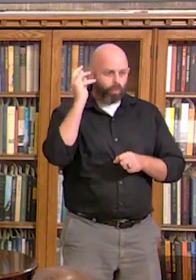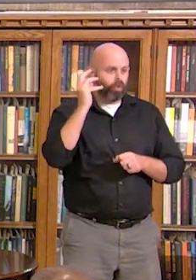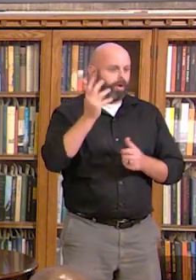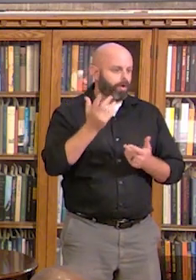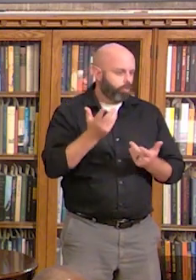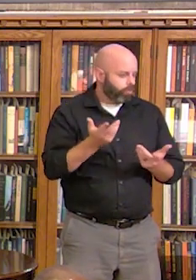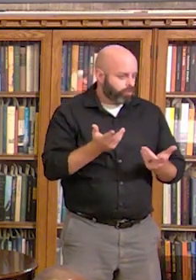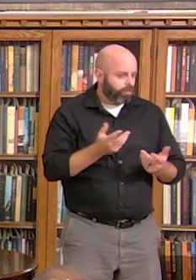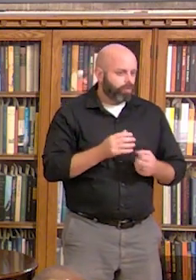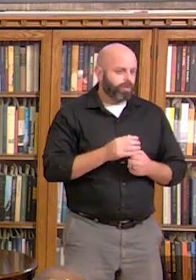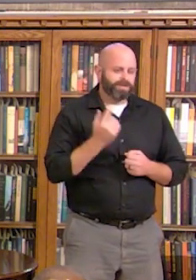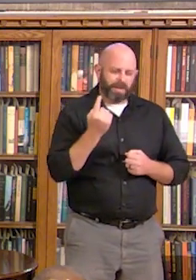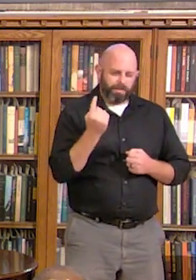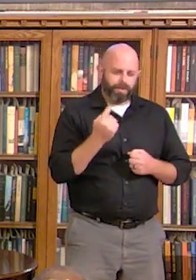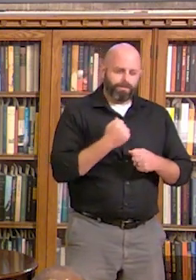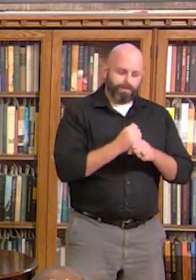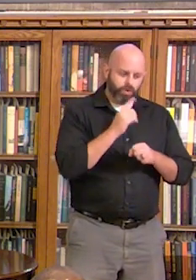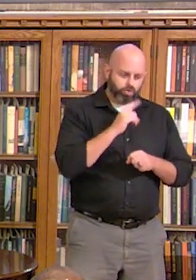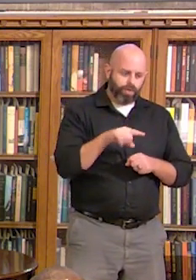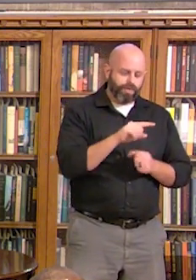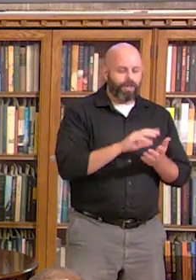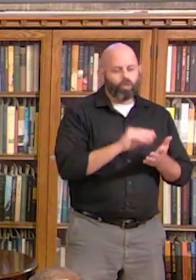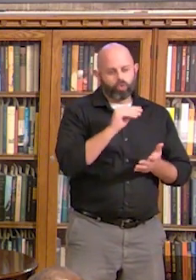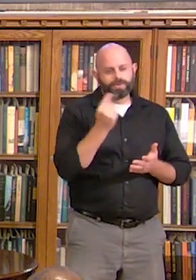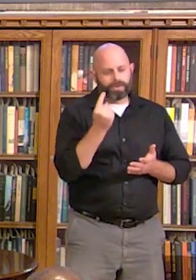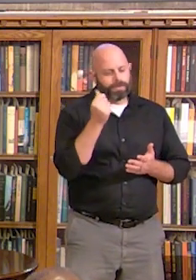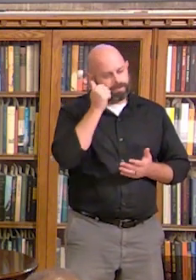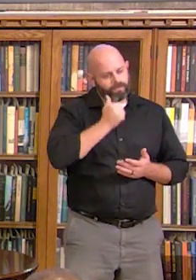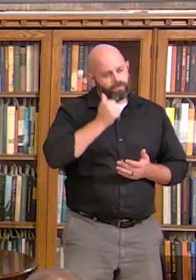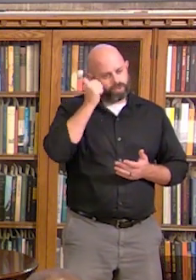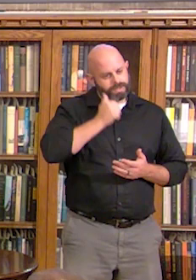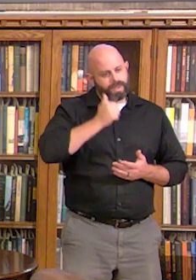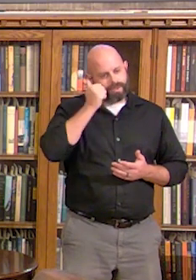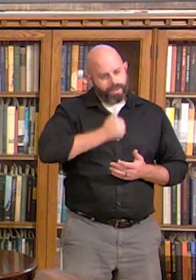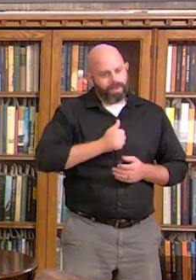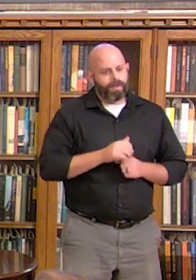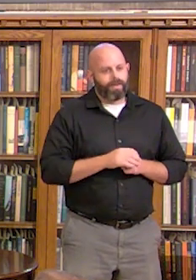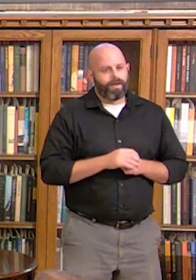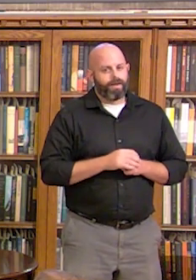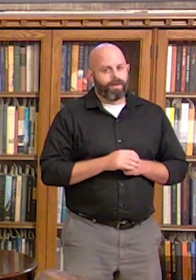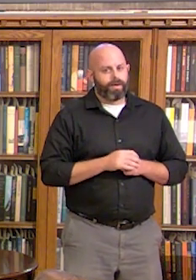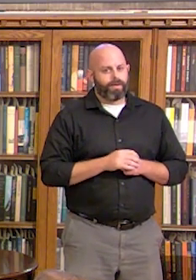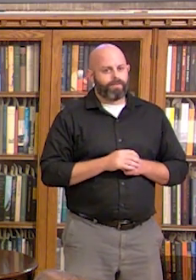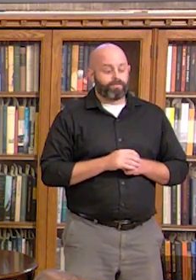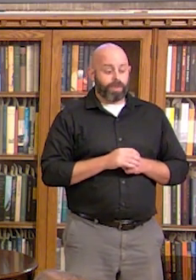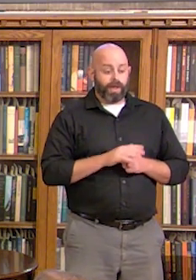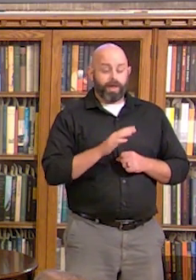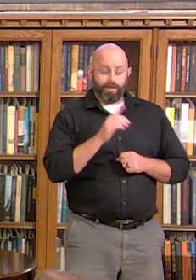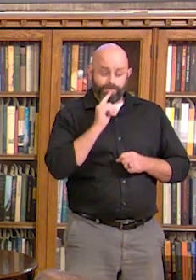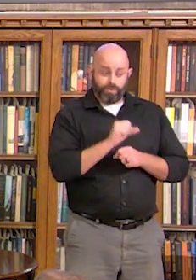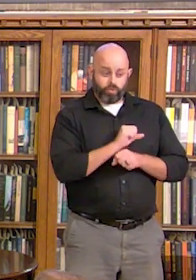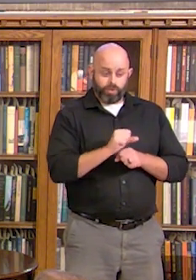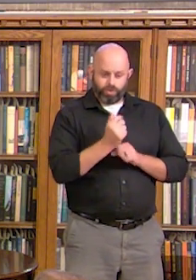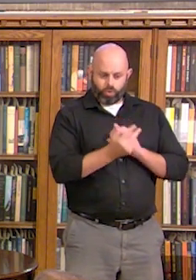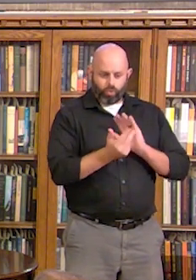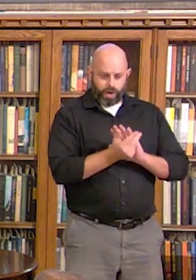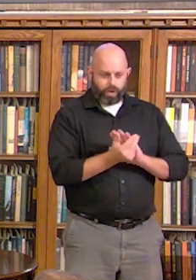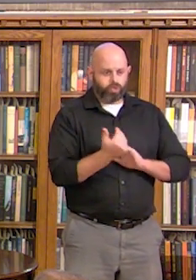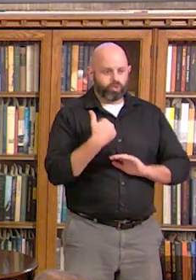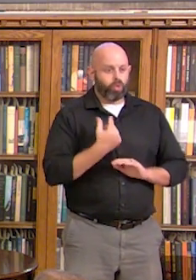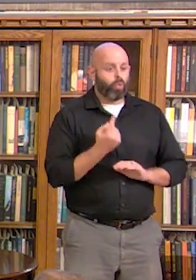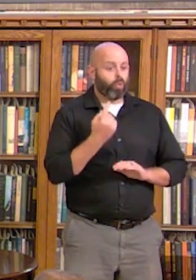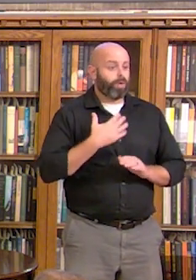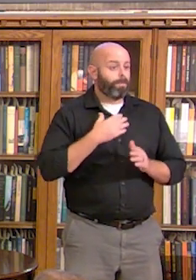is you just want to make sure that they leave with something and literally about three hours ago one of my